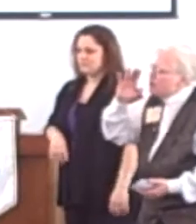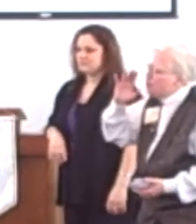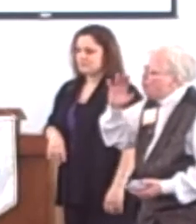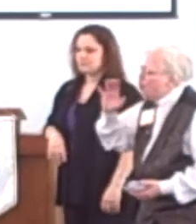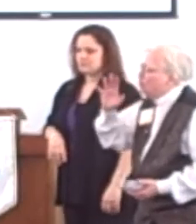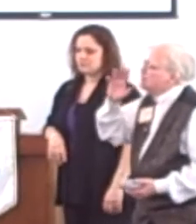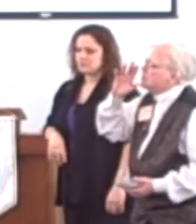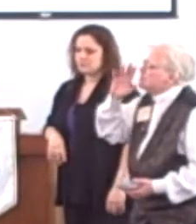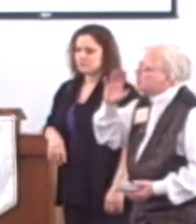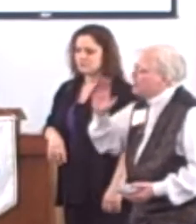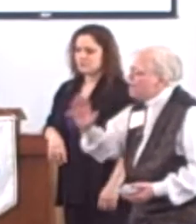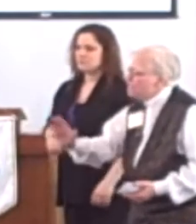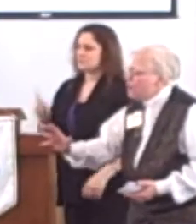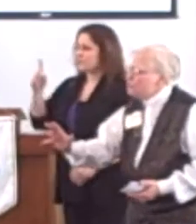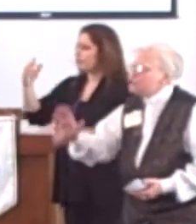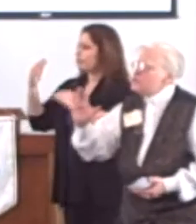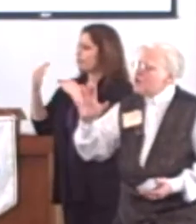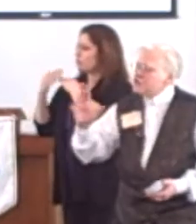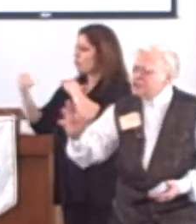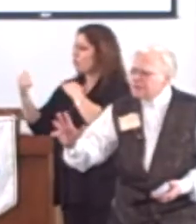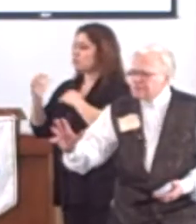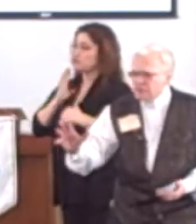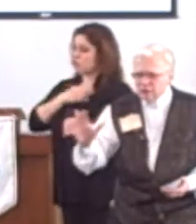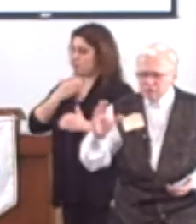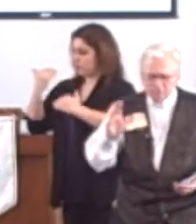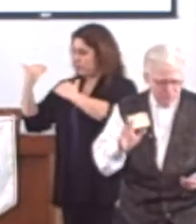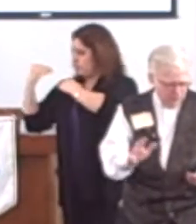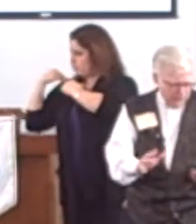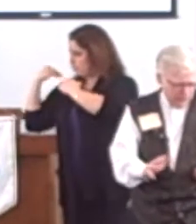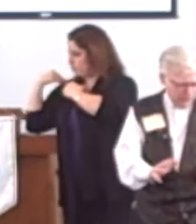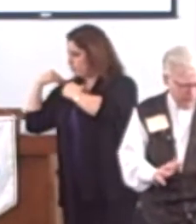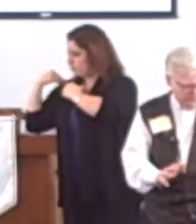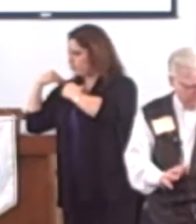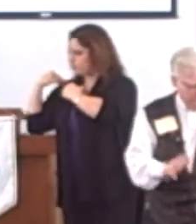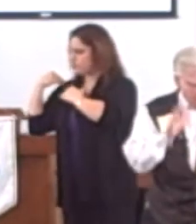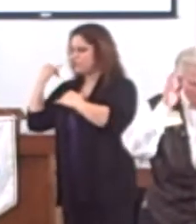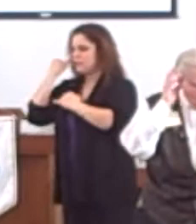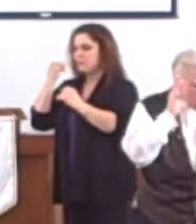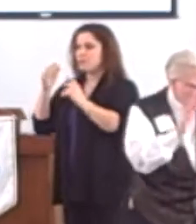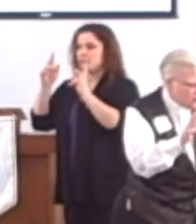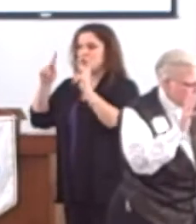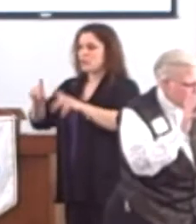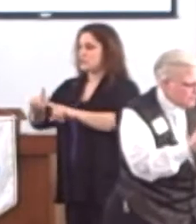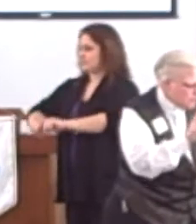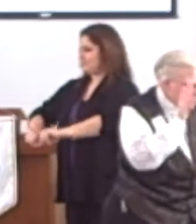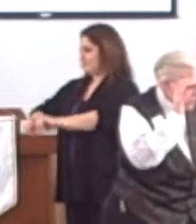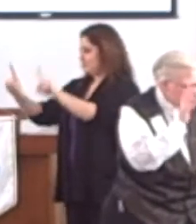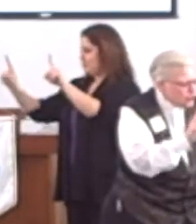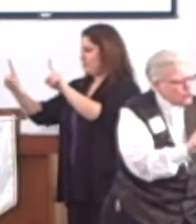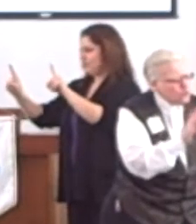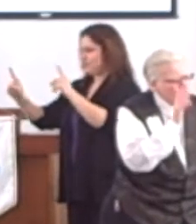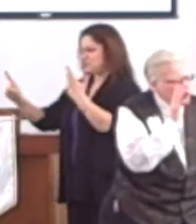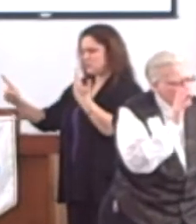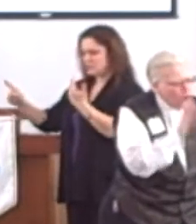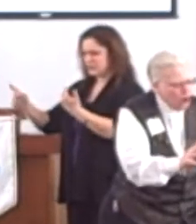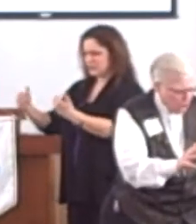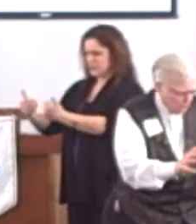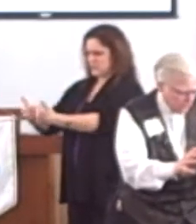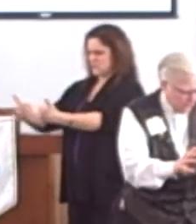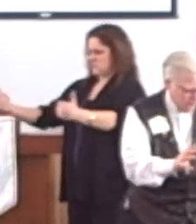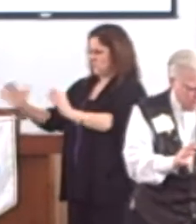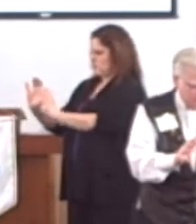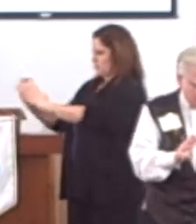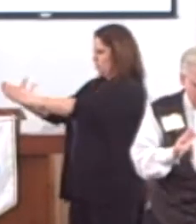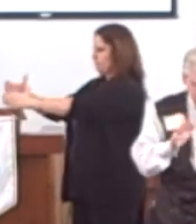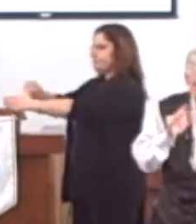And we are called to love those who are different from us. And we are even